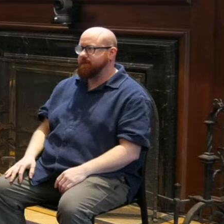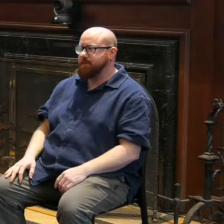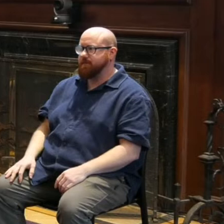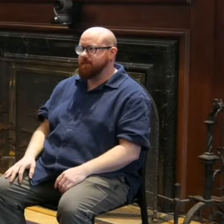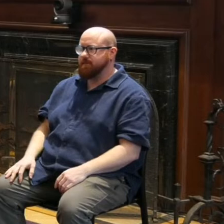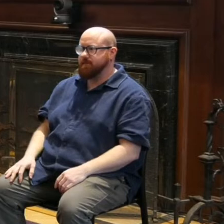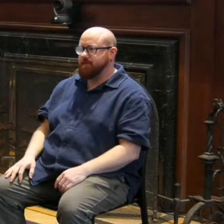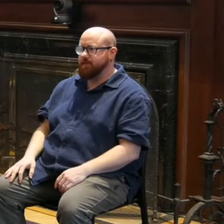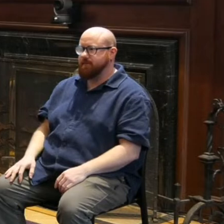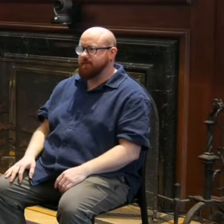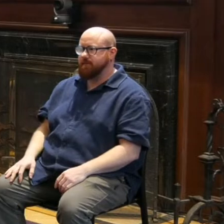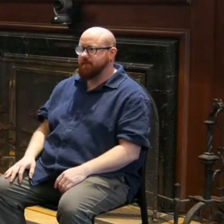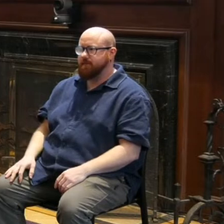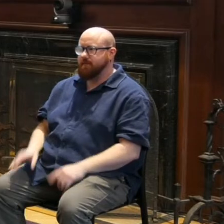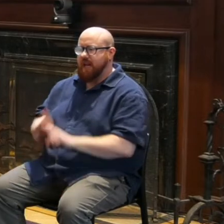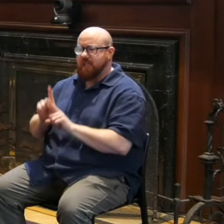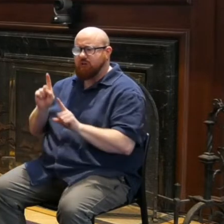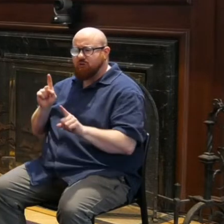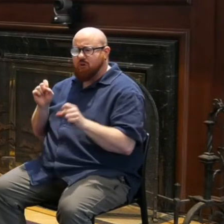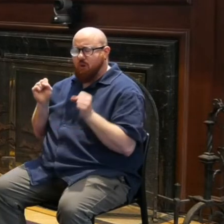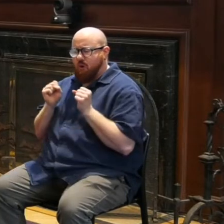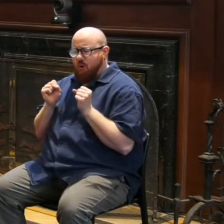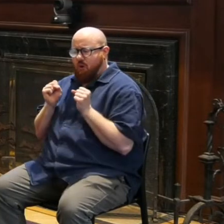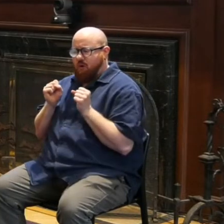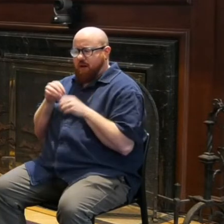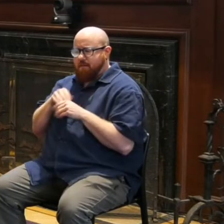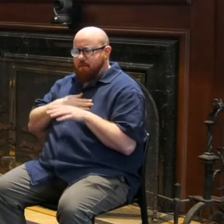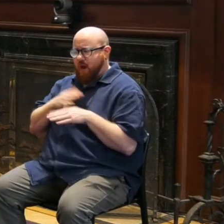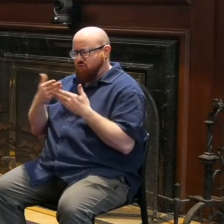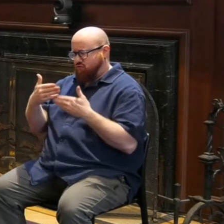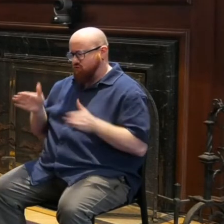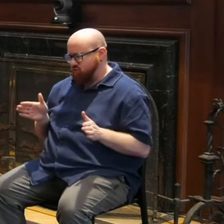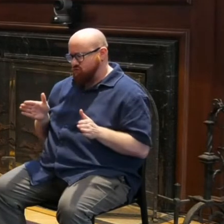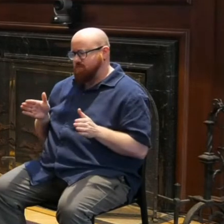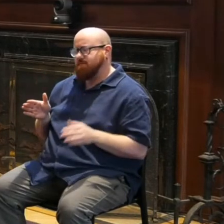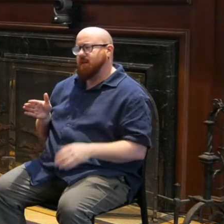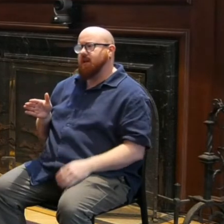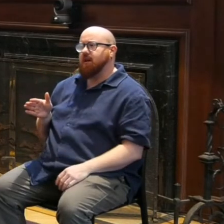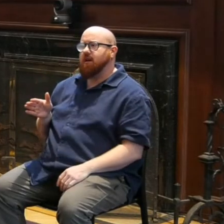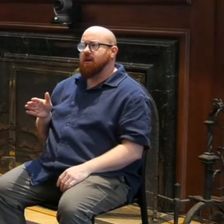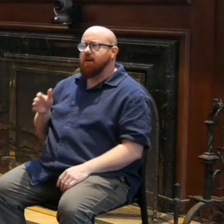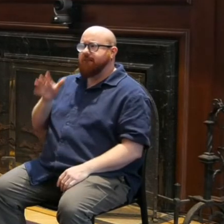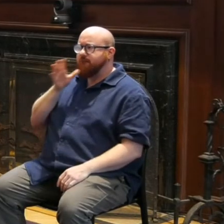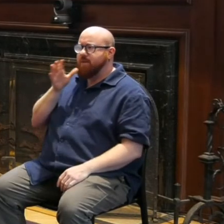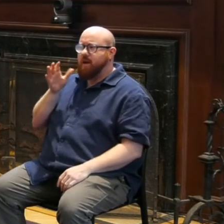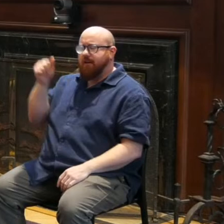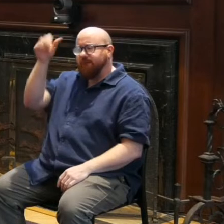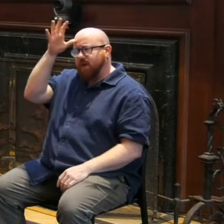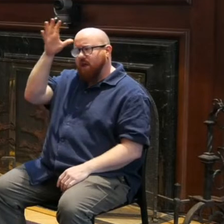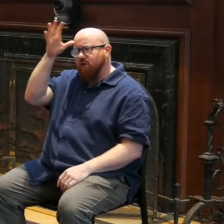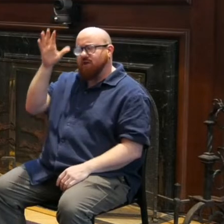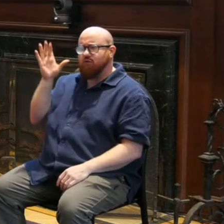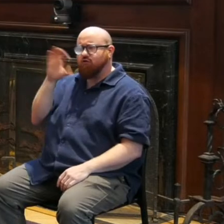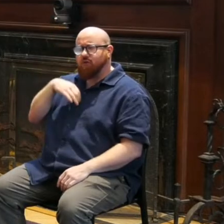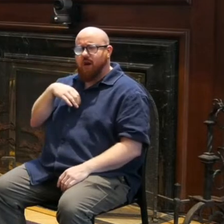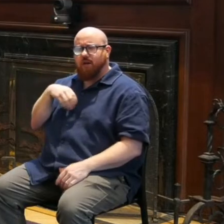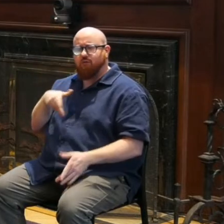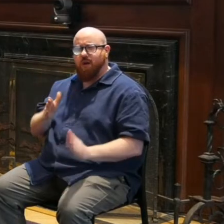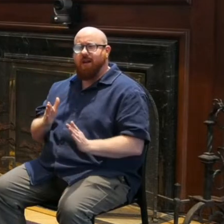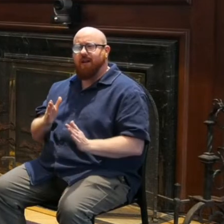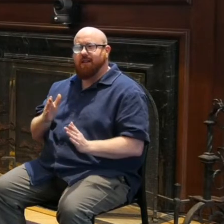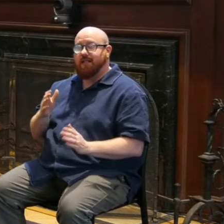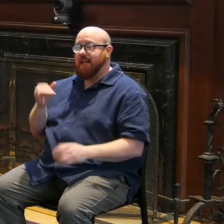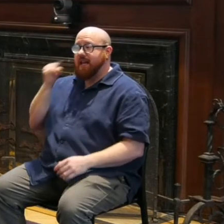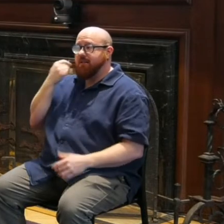Excluding the coldness of my room and the strange ways of fathers. When I write this, I will say